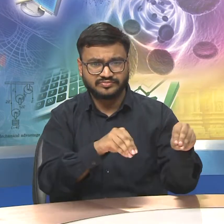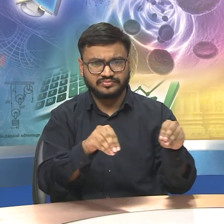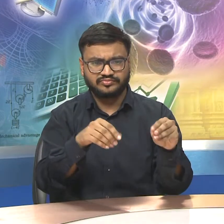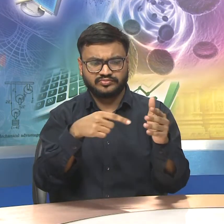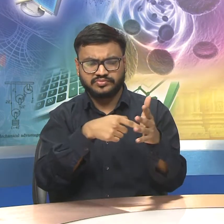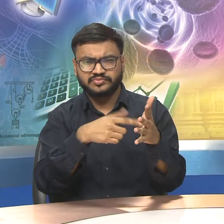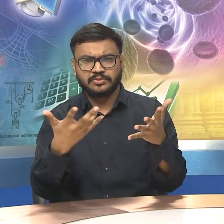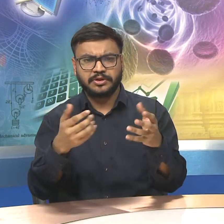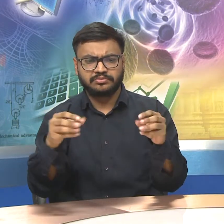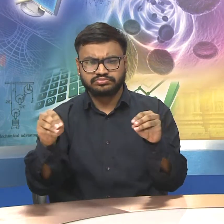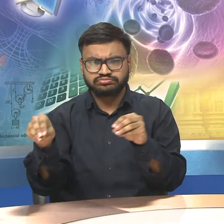Movement.